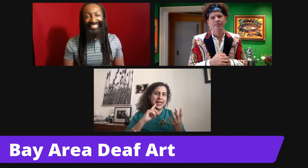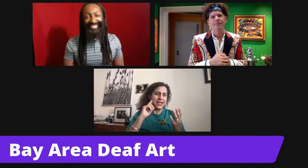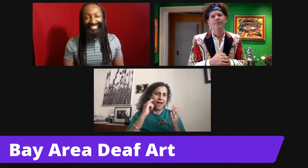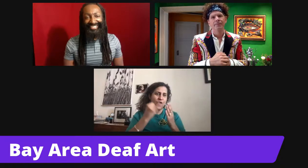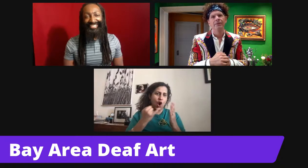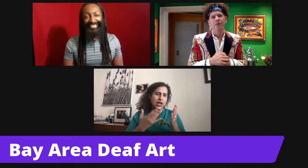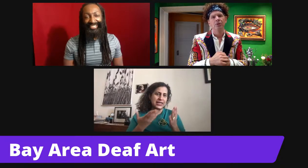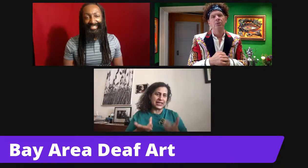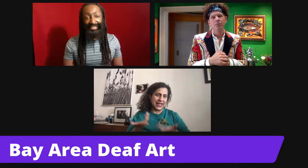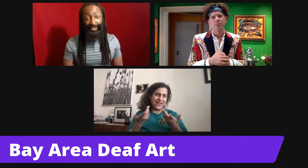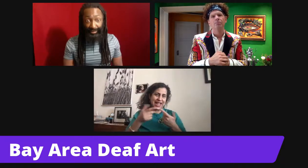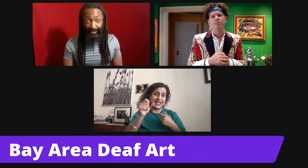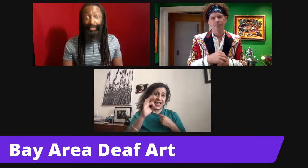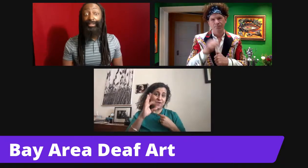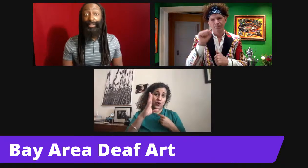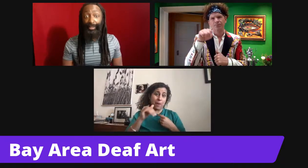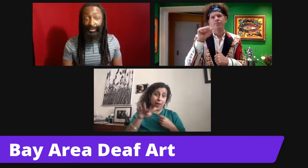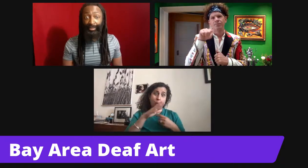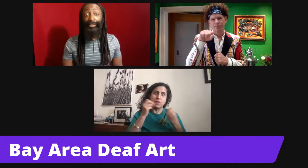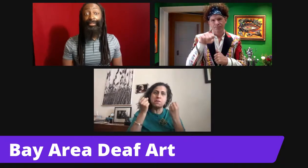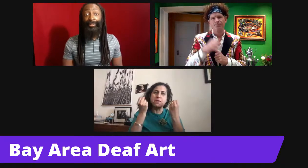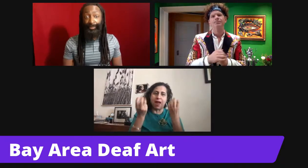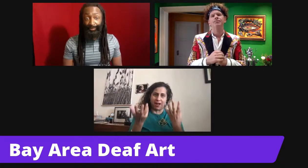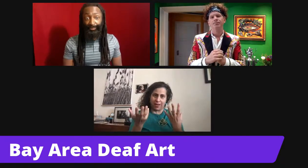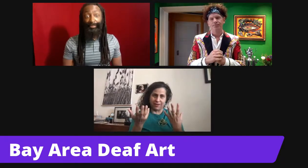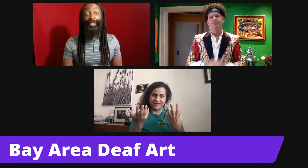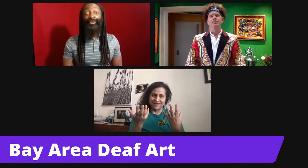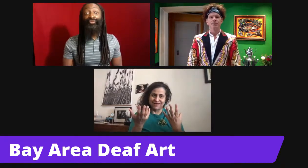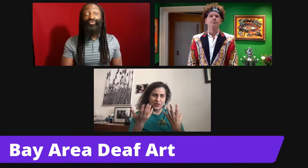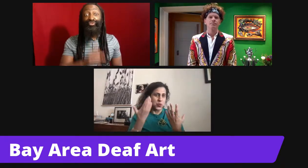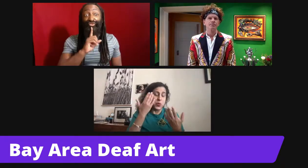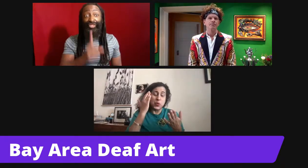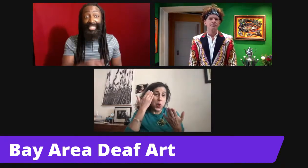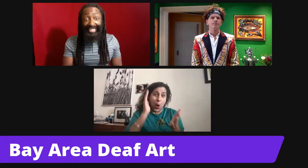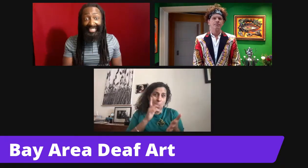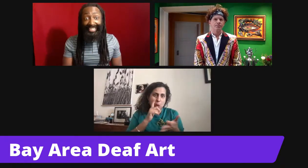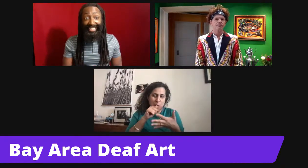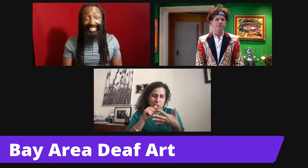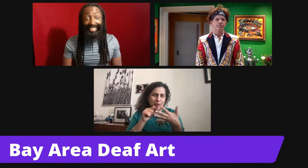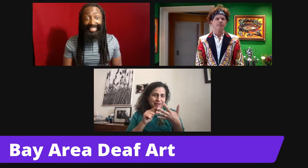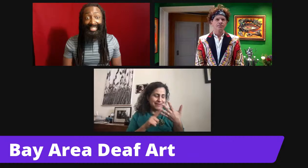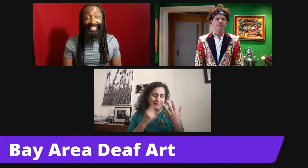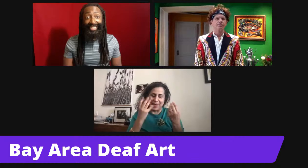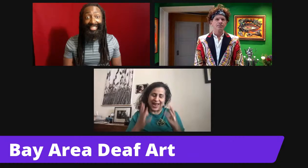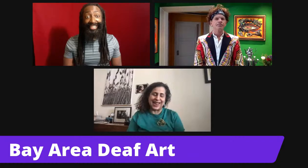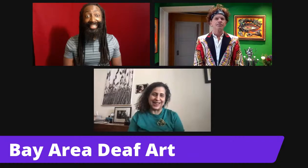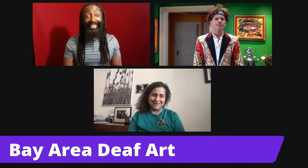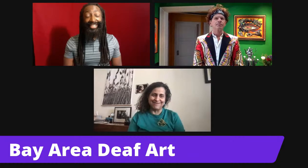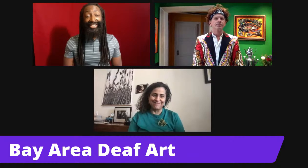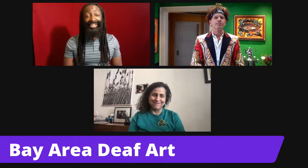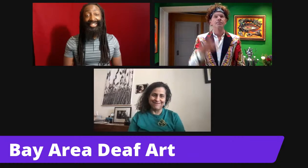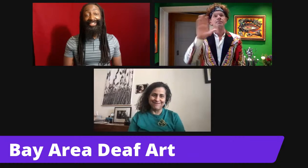That was in the early 2000s in the San Francisco Bay Area. But we didn't know, you